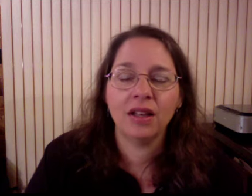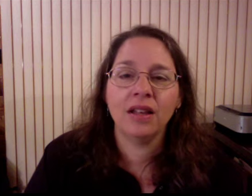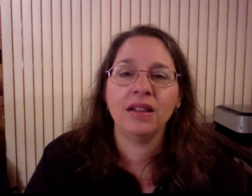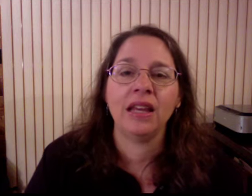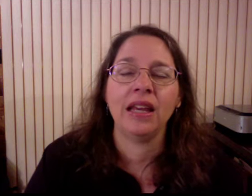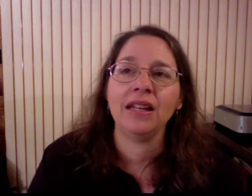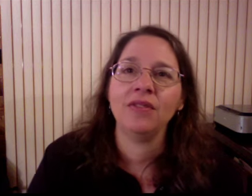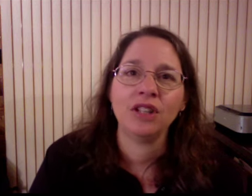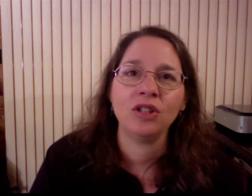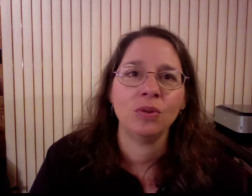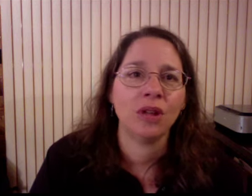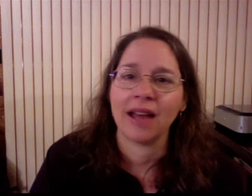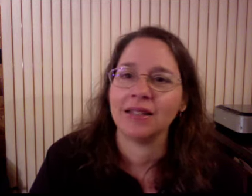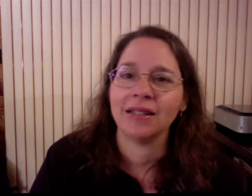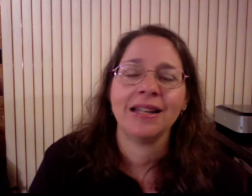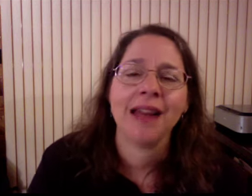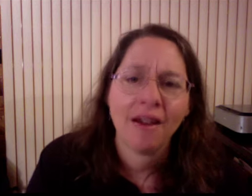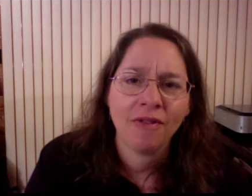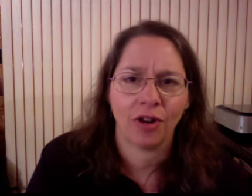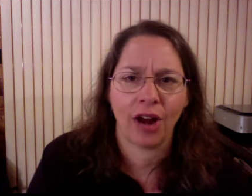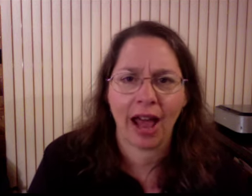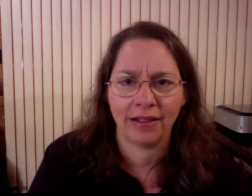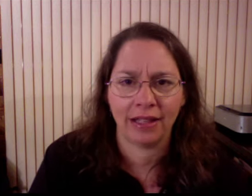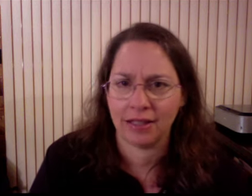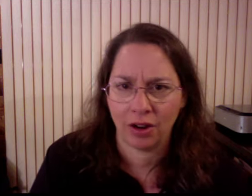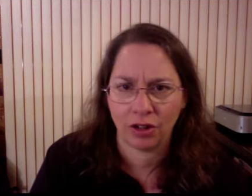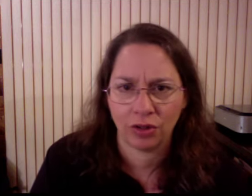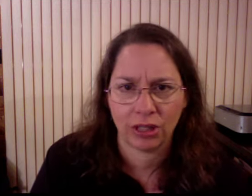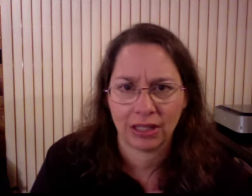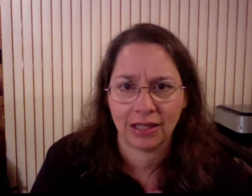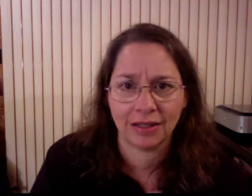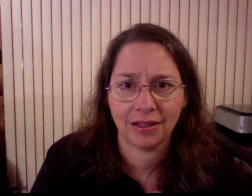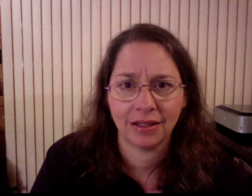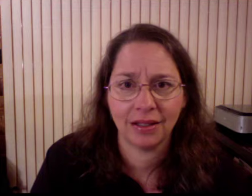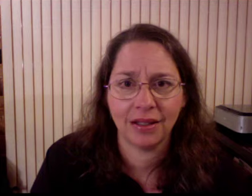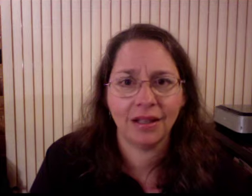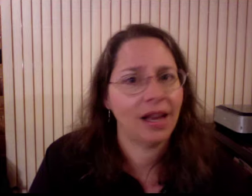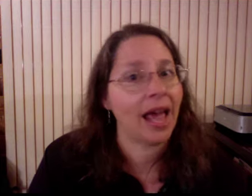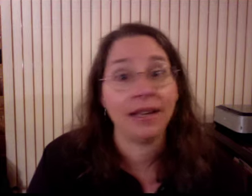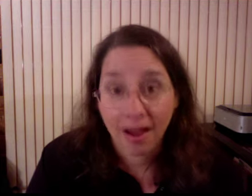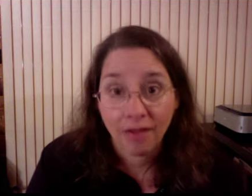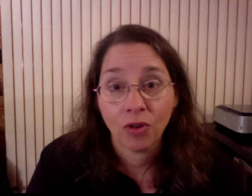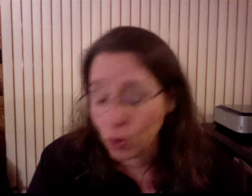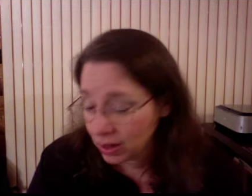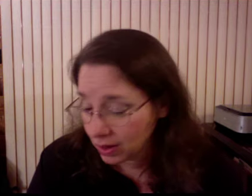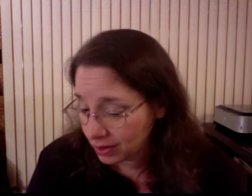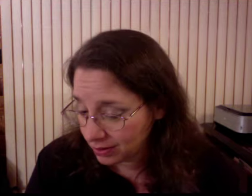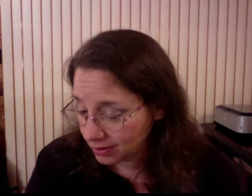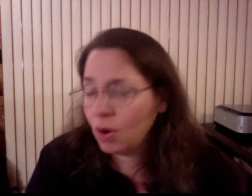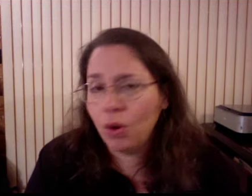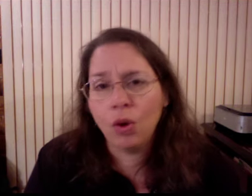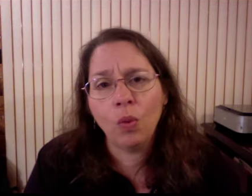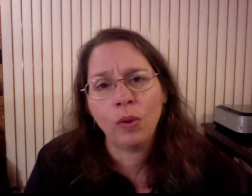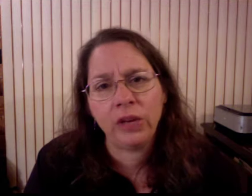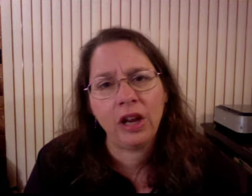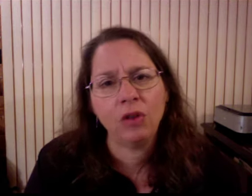The individual has never had these characteristics and never will. When we go to